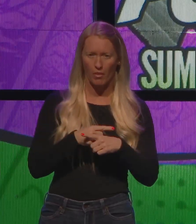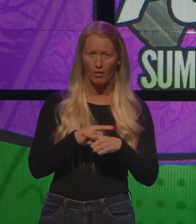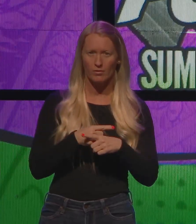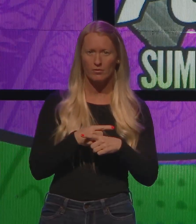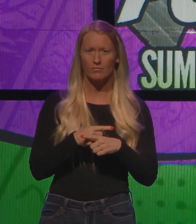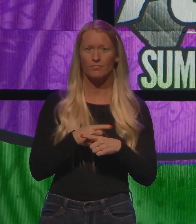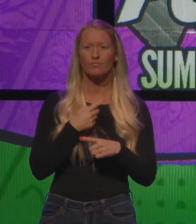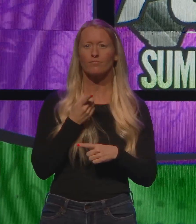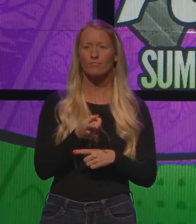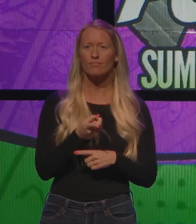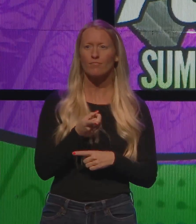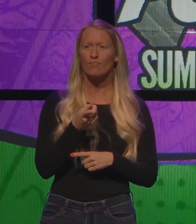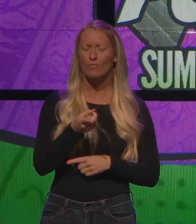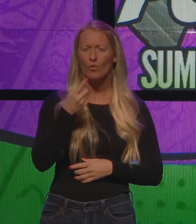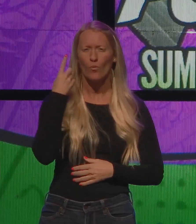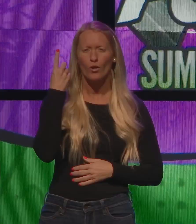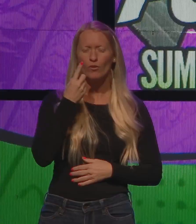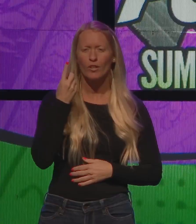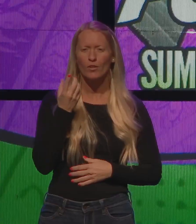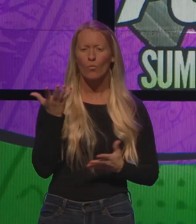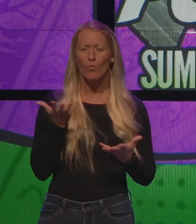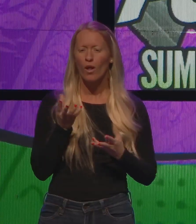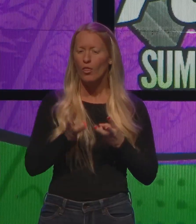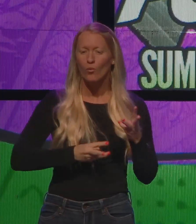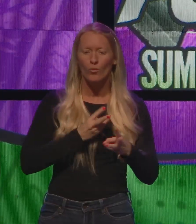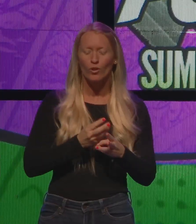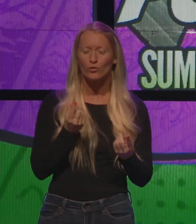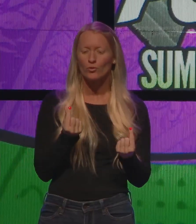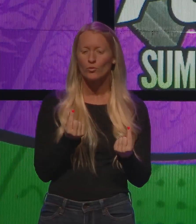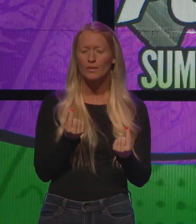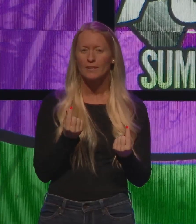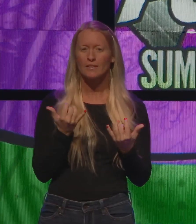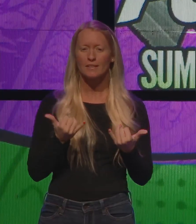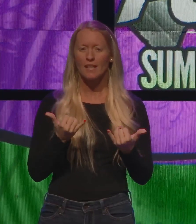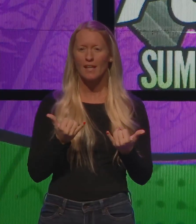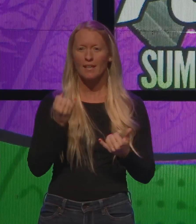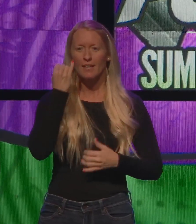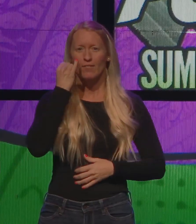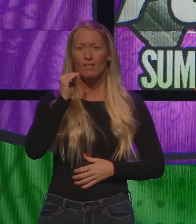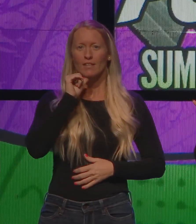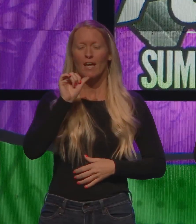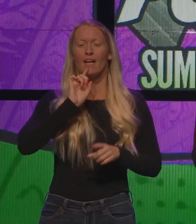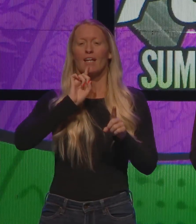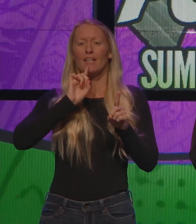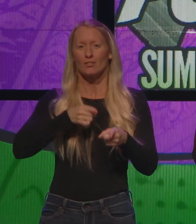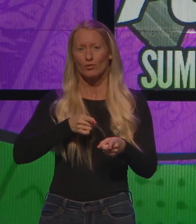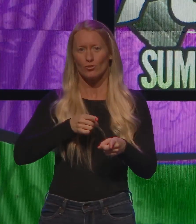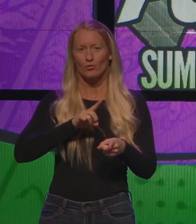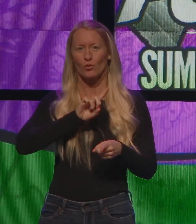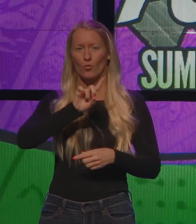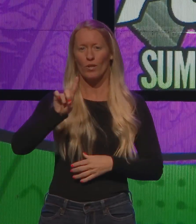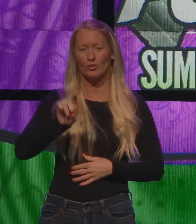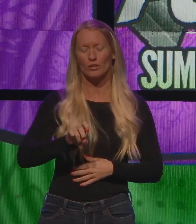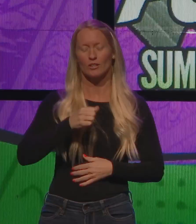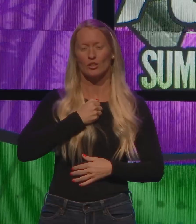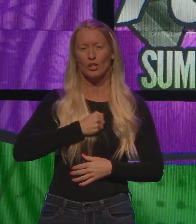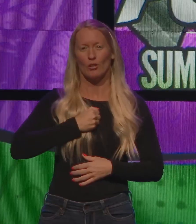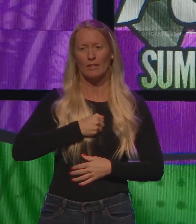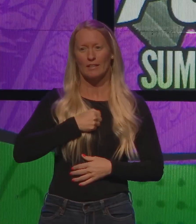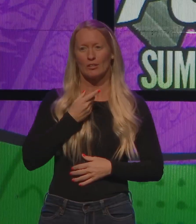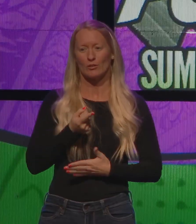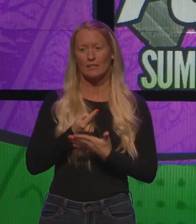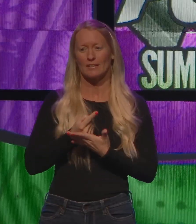what in the world are you doing up there today? If you're not going to answer the question, sorry, you can talk to Ryan about it